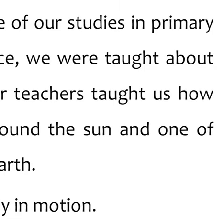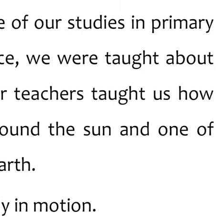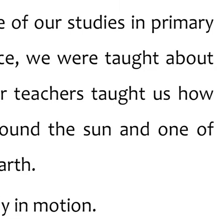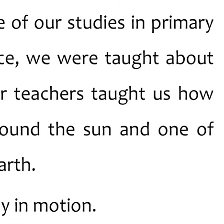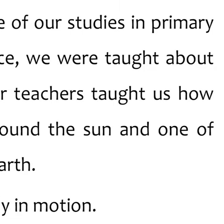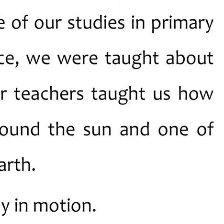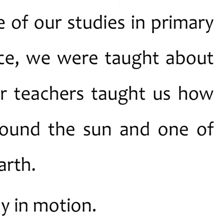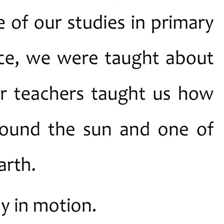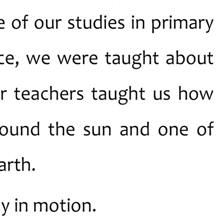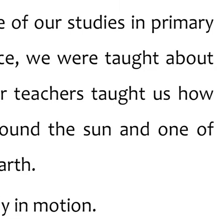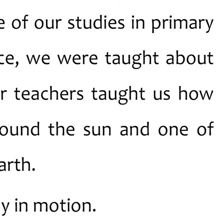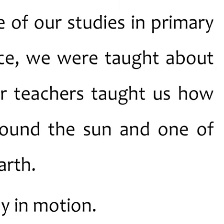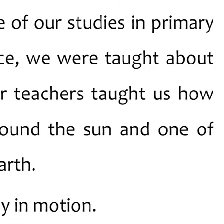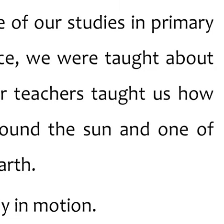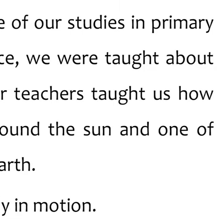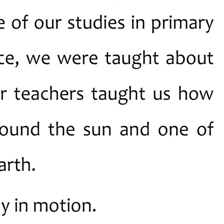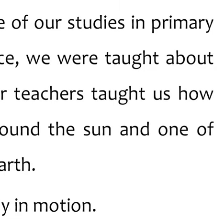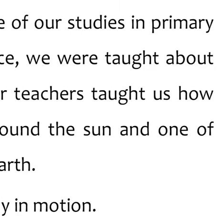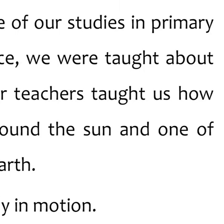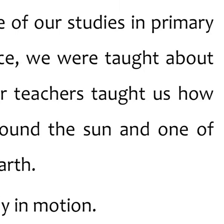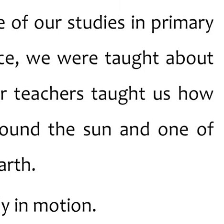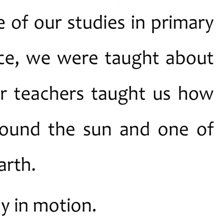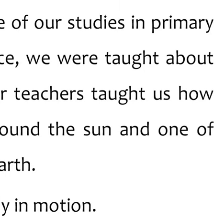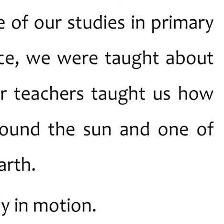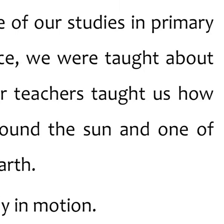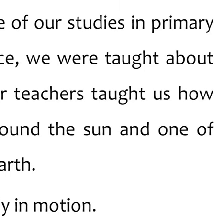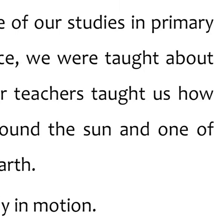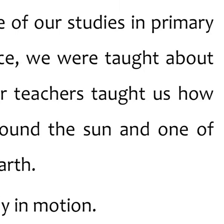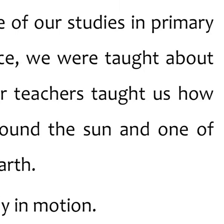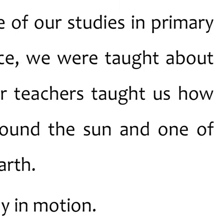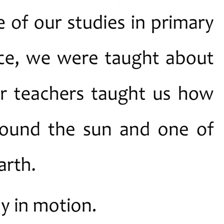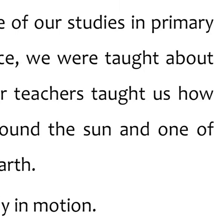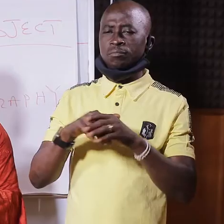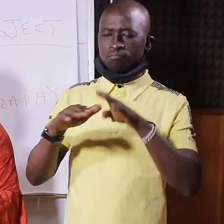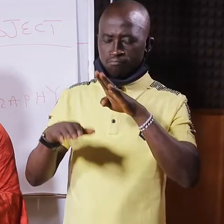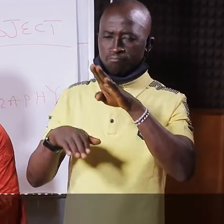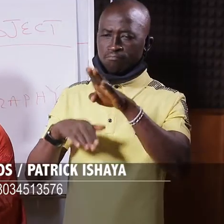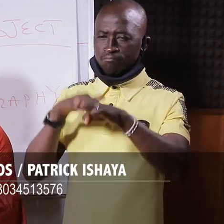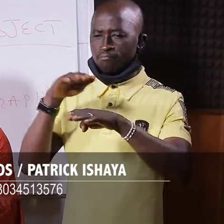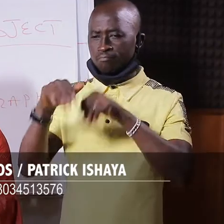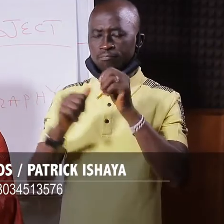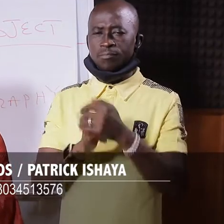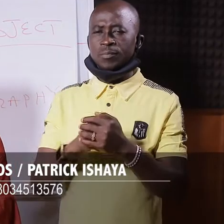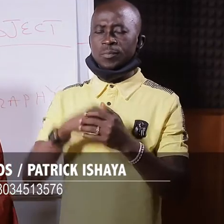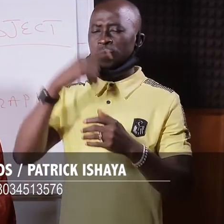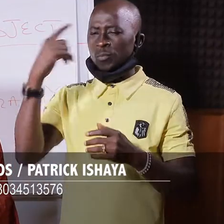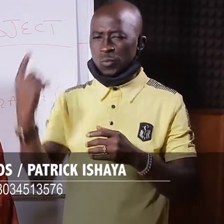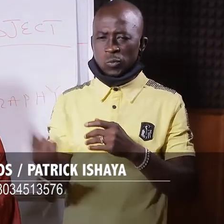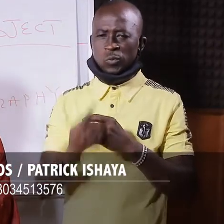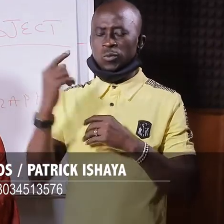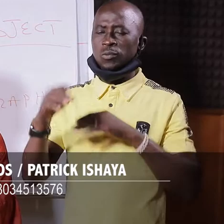is the Earth. The Earth is constantly in motion. That is, it is